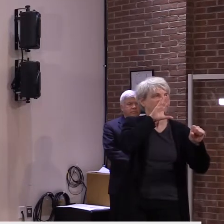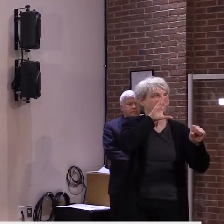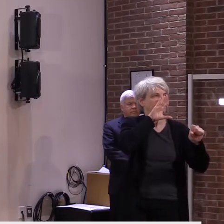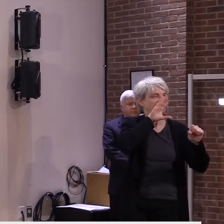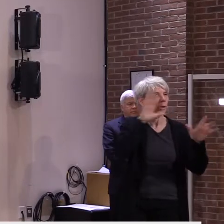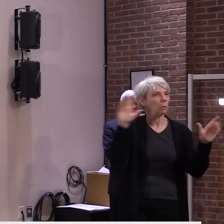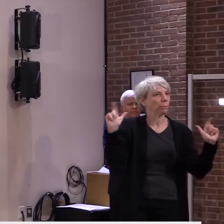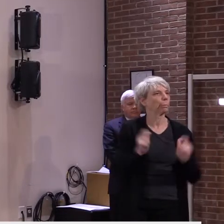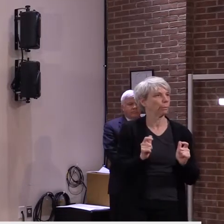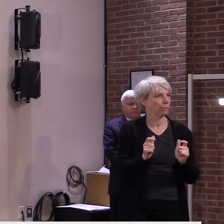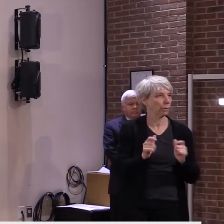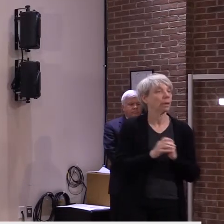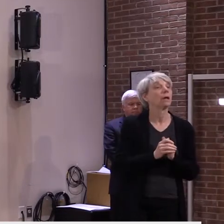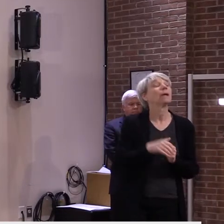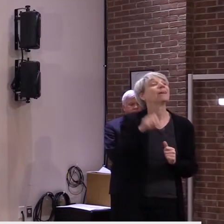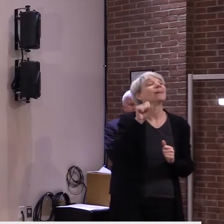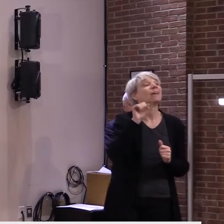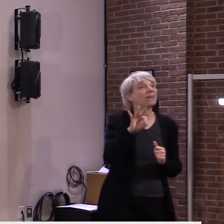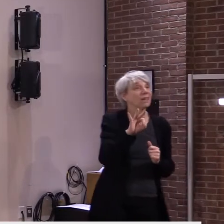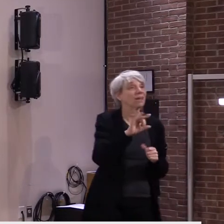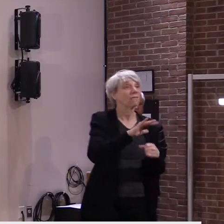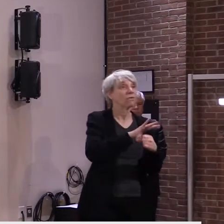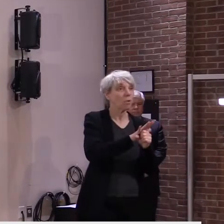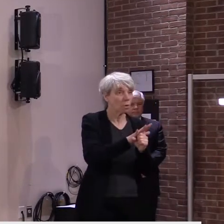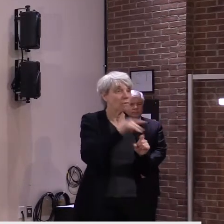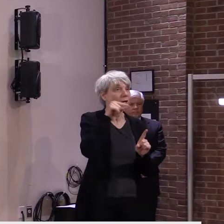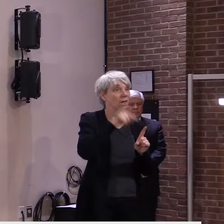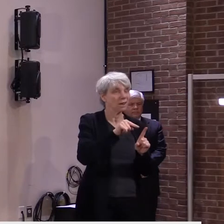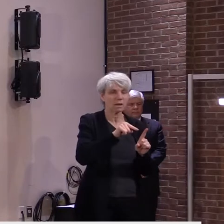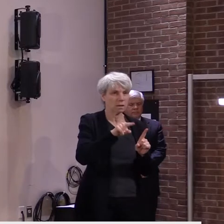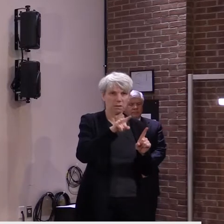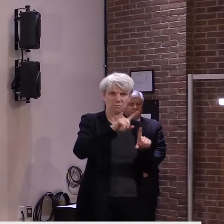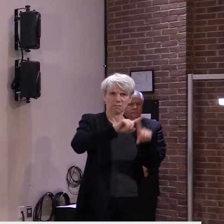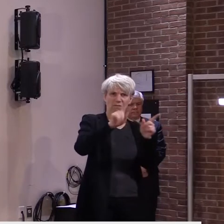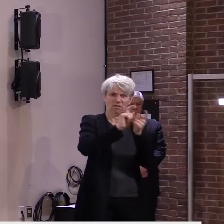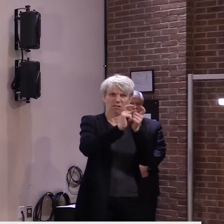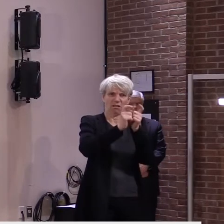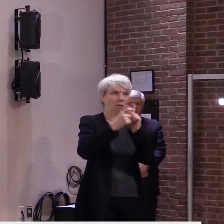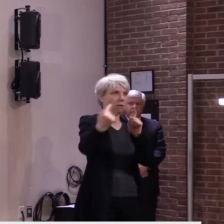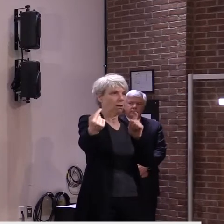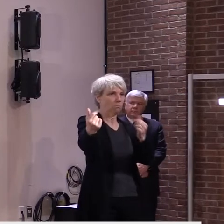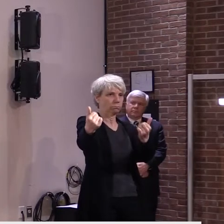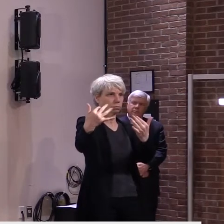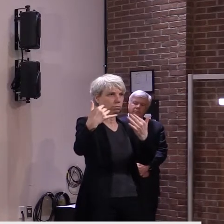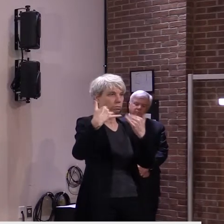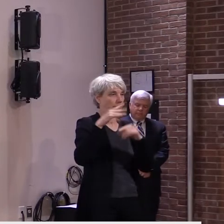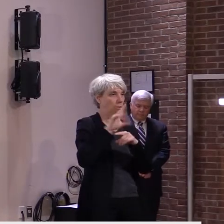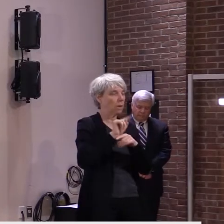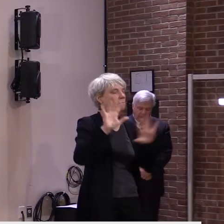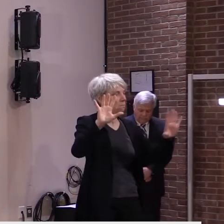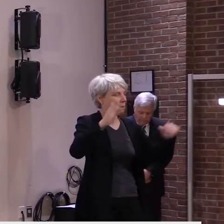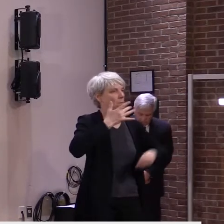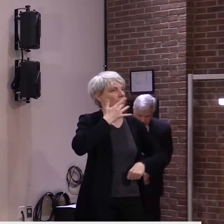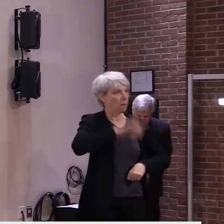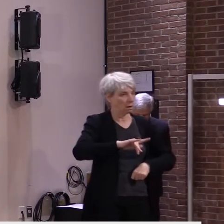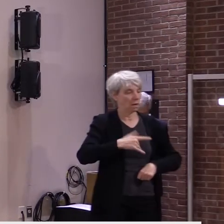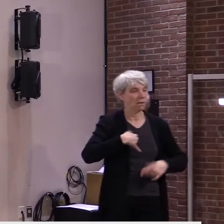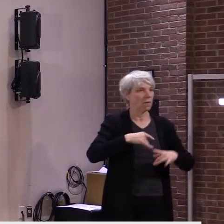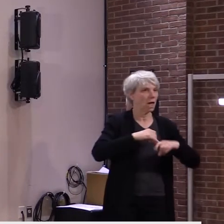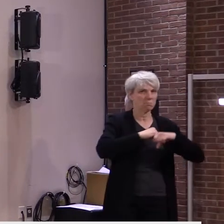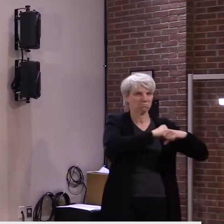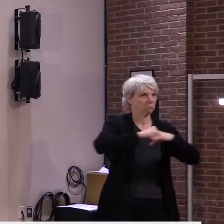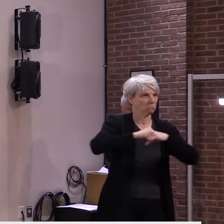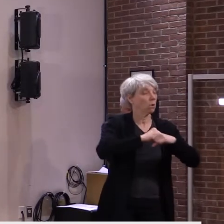And if the virus does come into Vermont, even if it's a variant, our high vaccination rates create a wall of